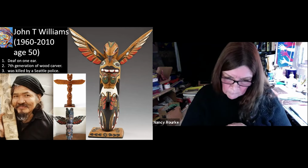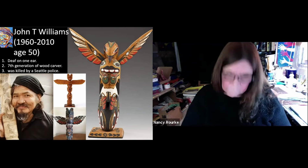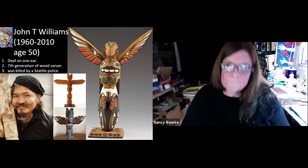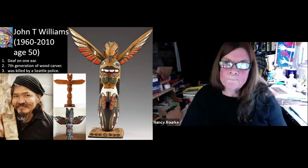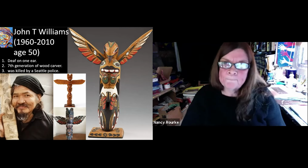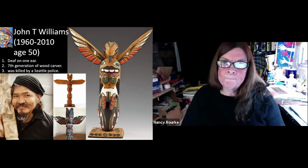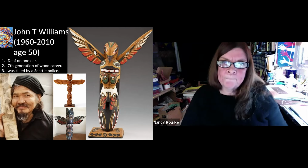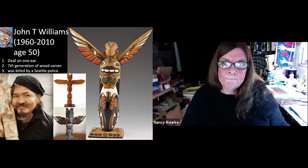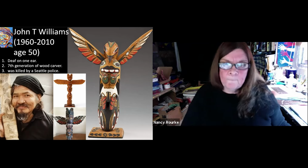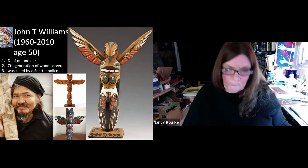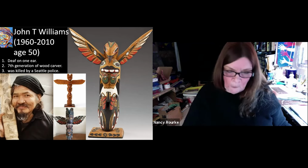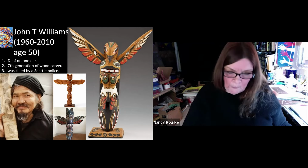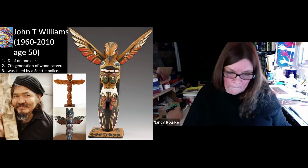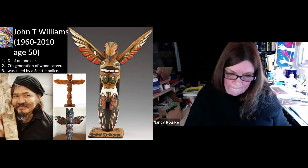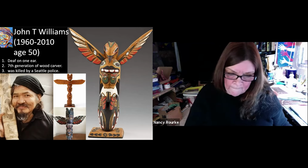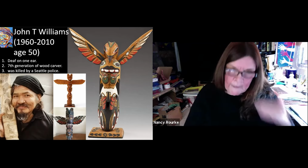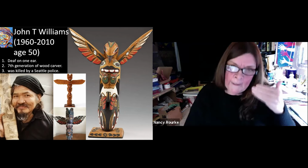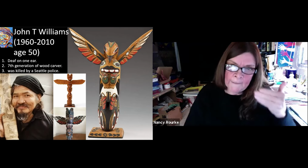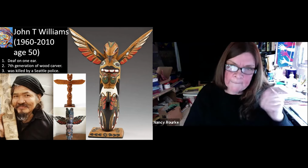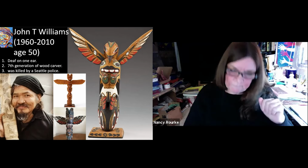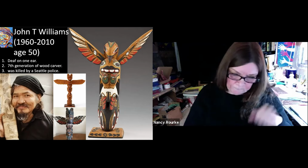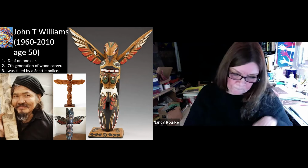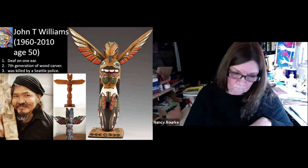have their emotional moment together, which I find very touching.